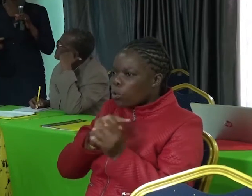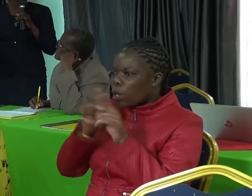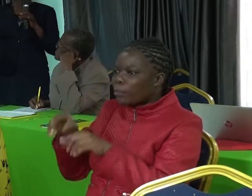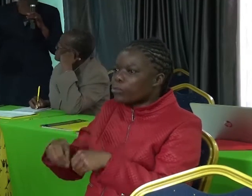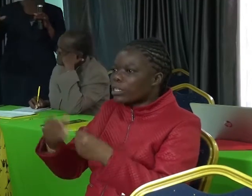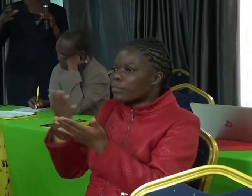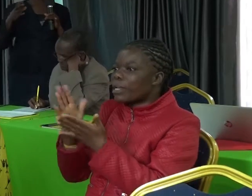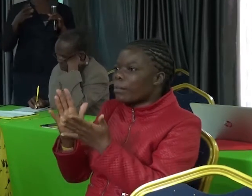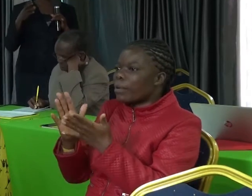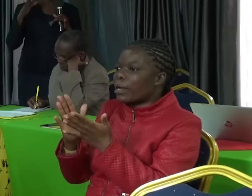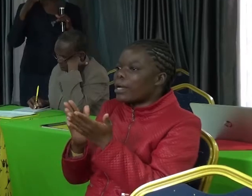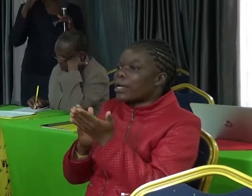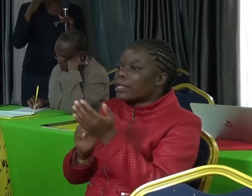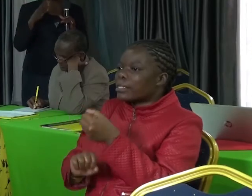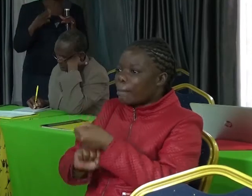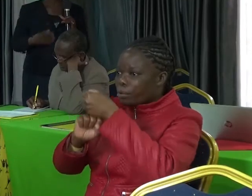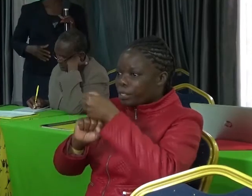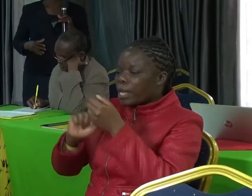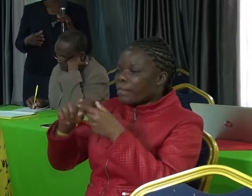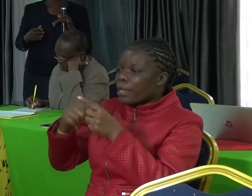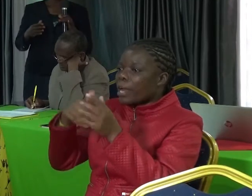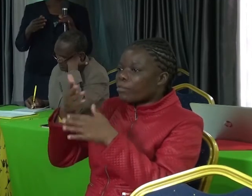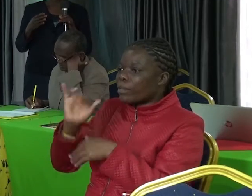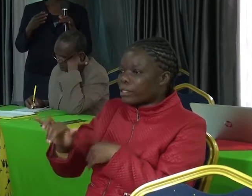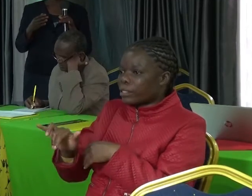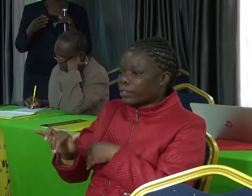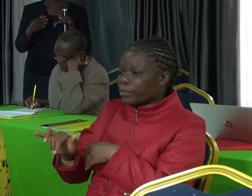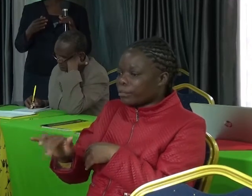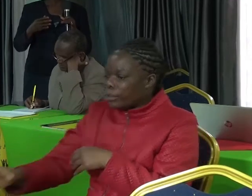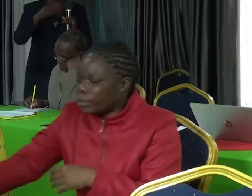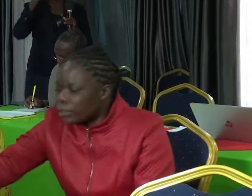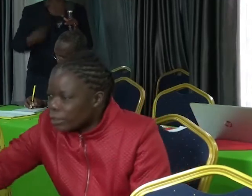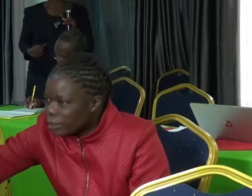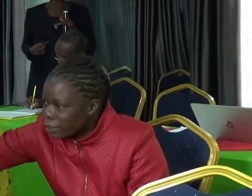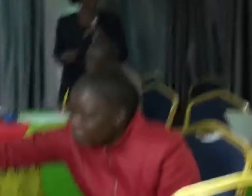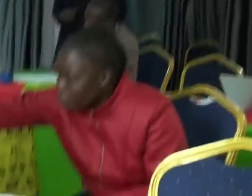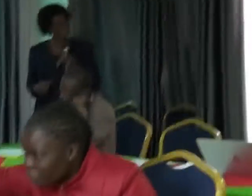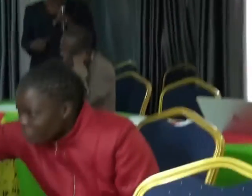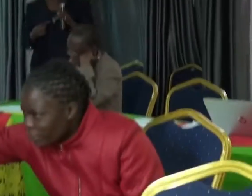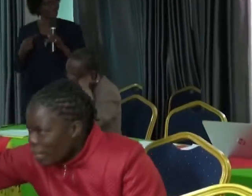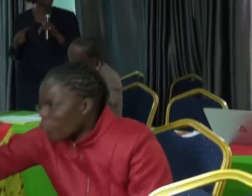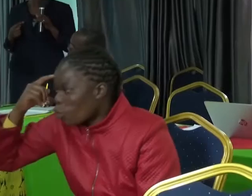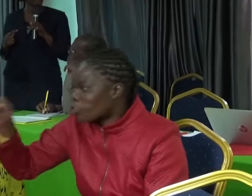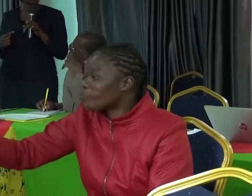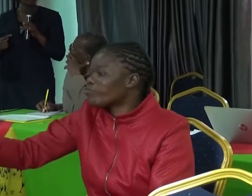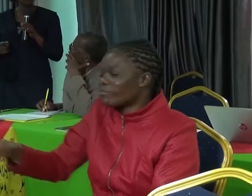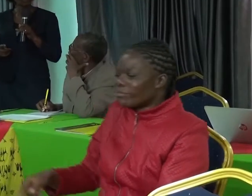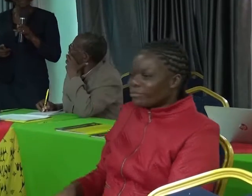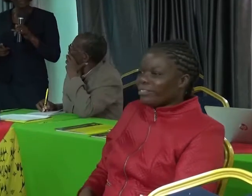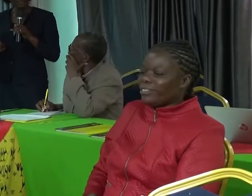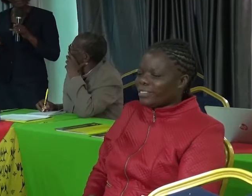supports. And after that, they now say, when the examination comes, let's see how they